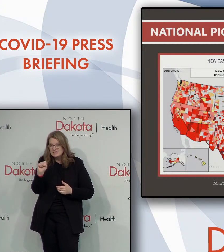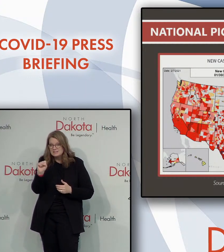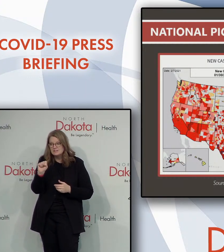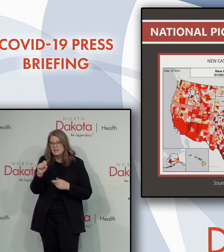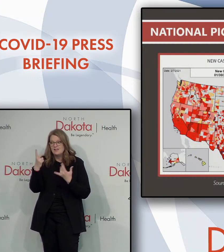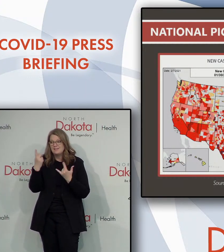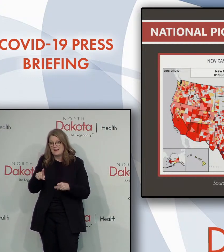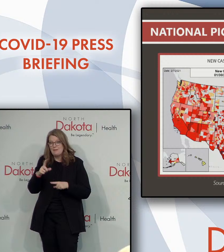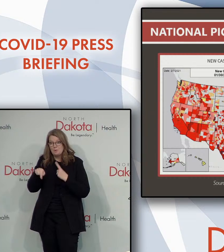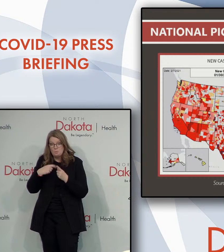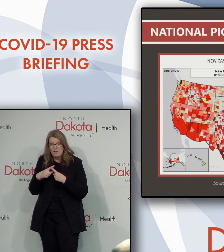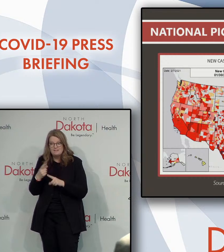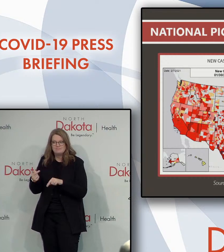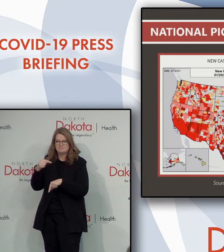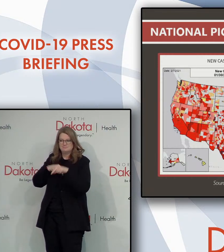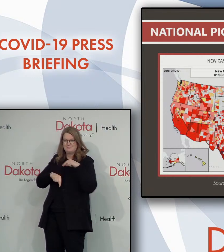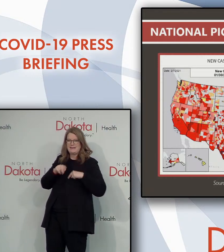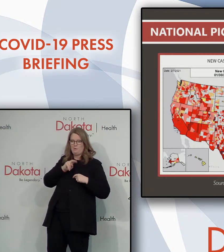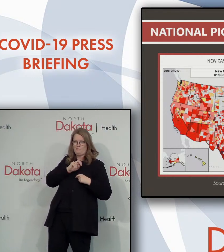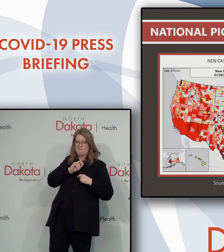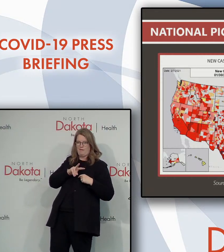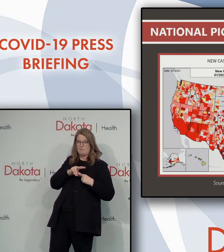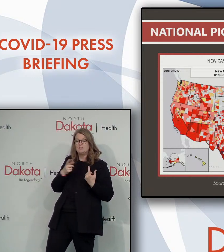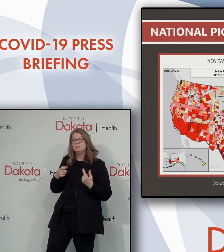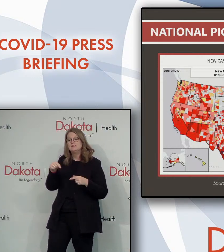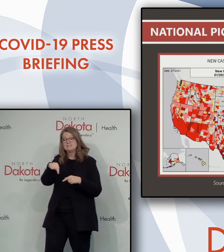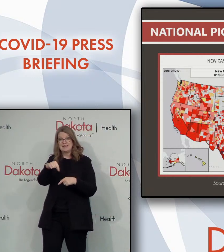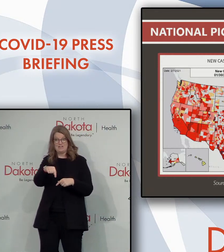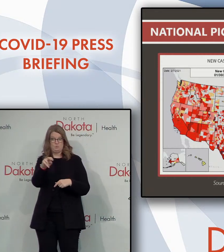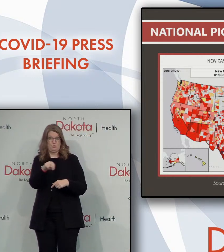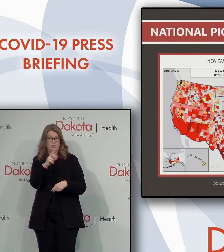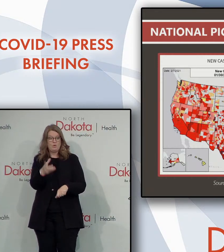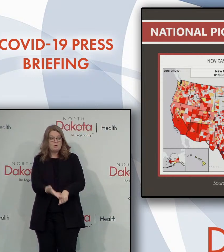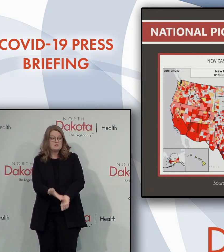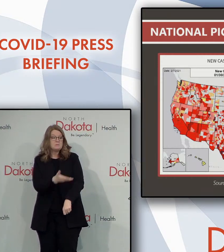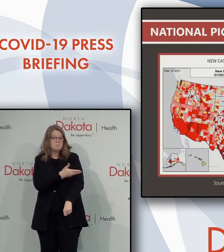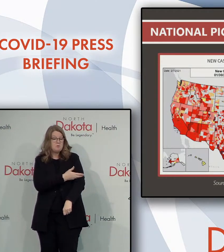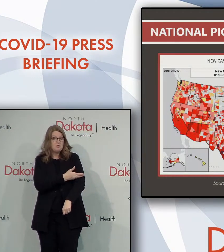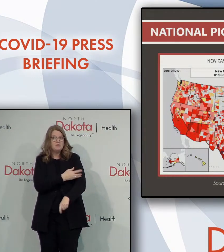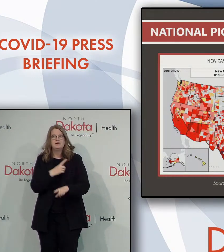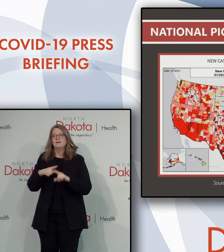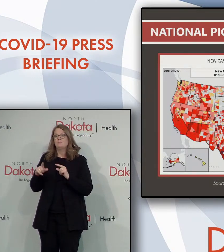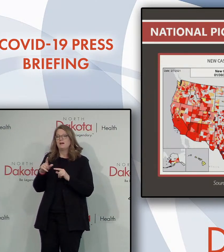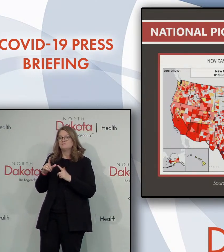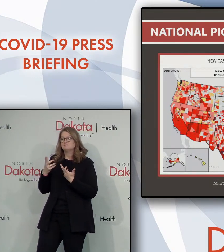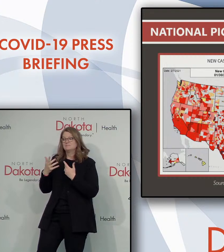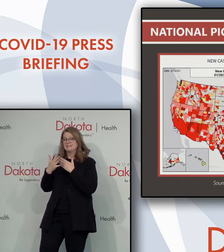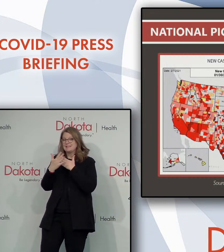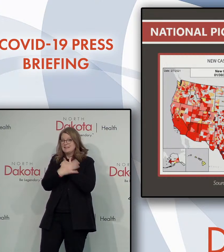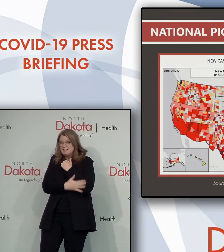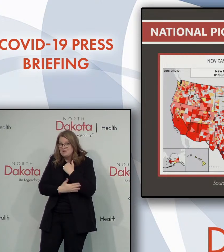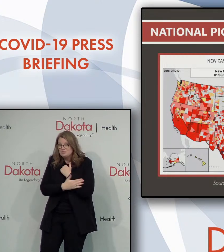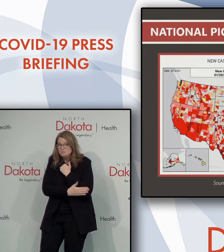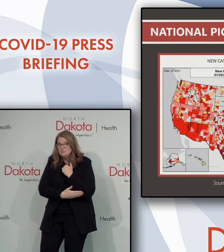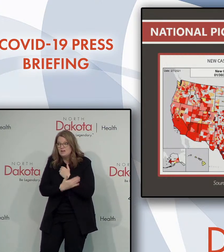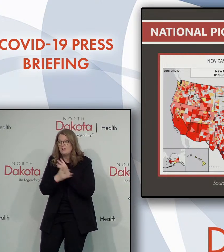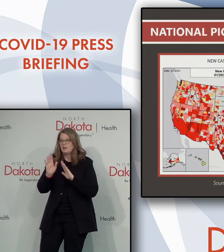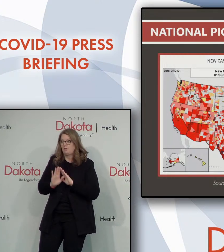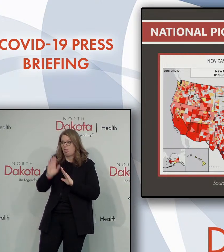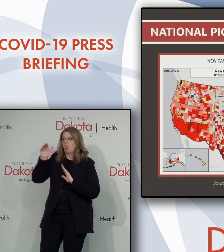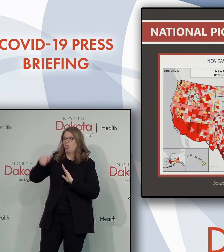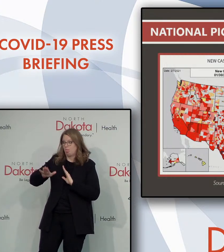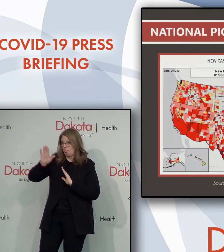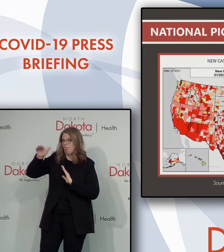in November. So, well, things have improved in North Dakota, and the nation has gone up and down. Since then, we're still in a position where